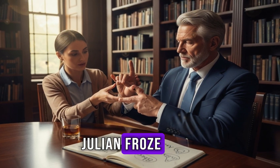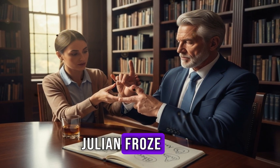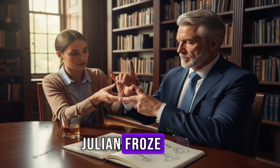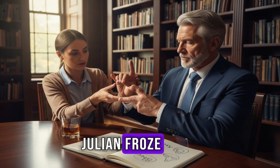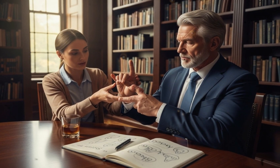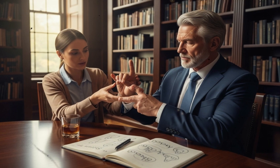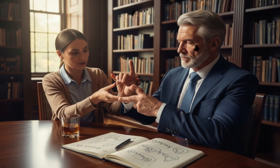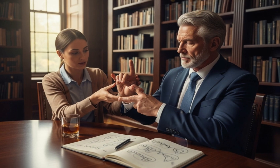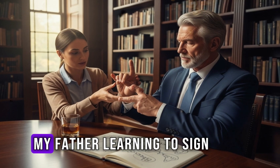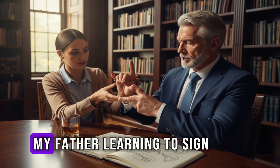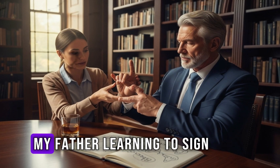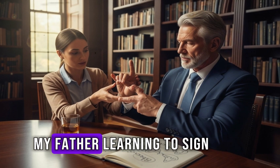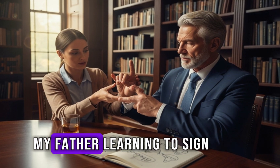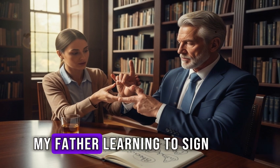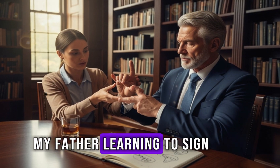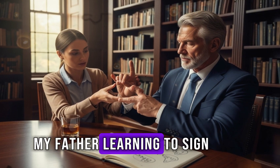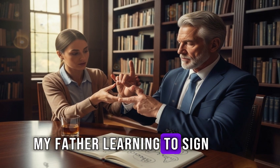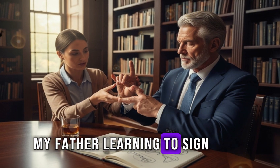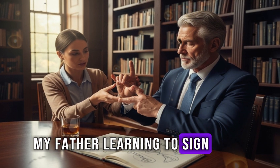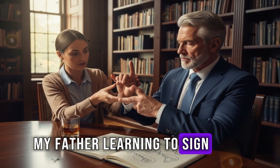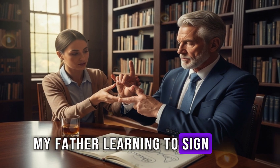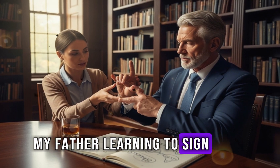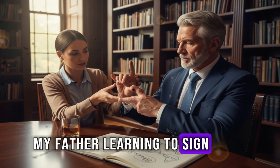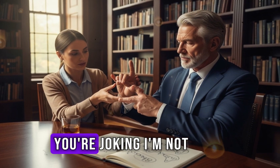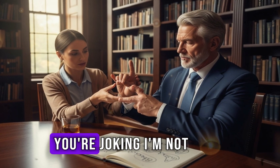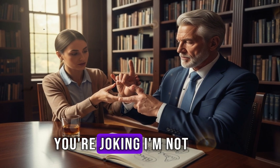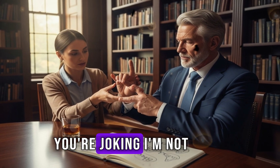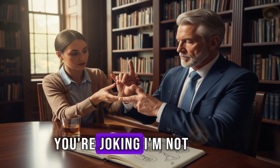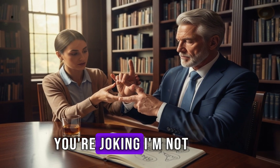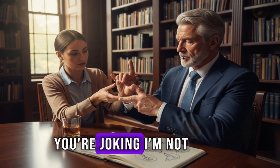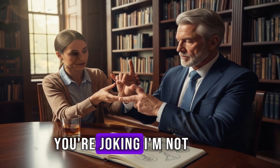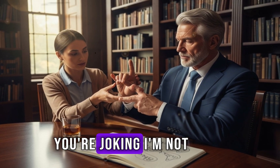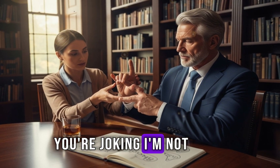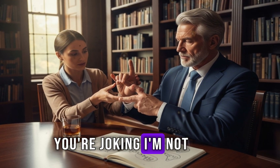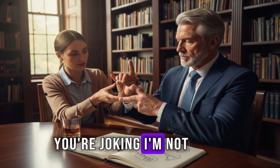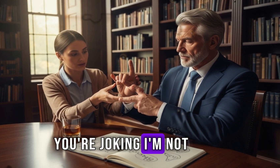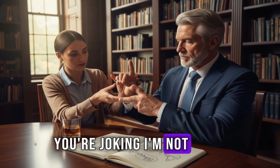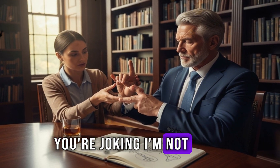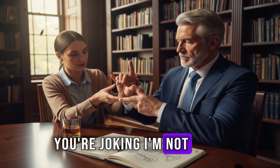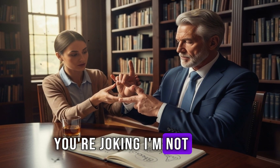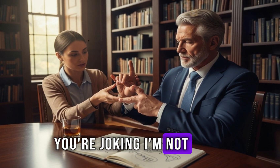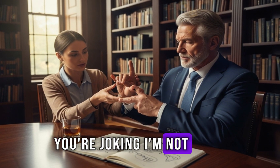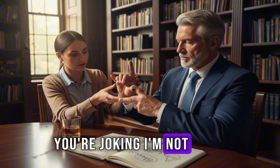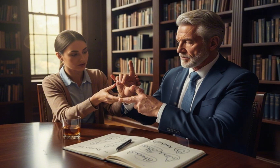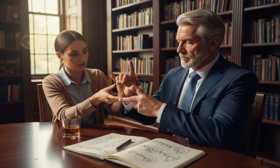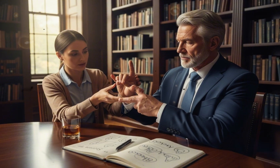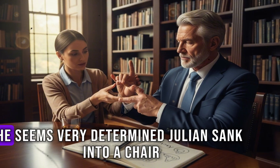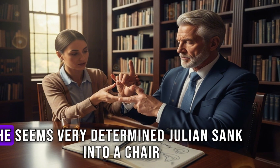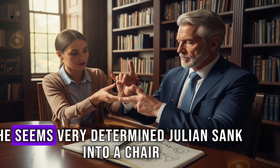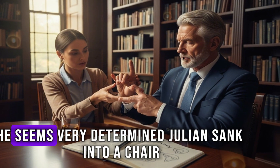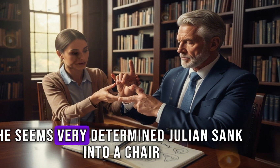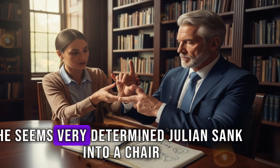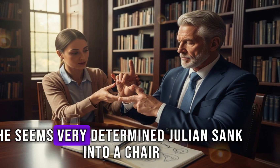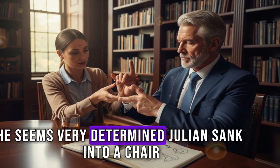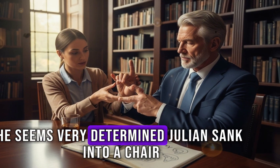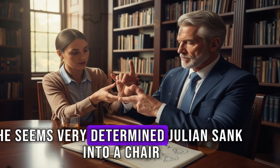froze. My father learning to sign? You're joking. I'm not. He seems very